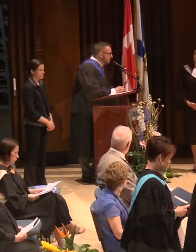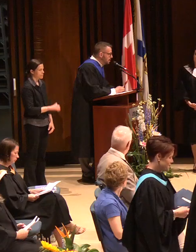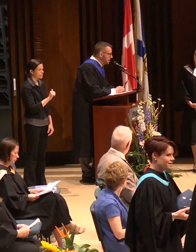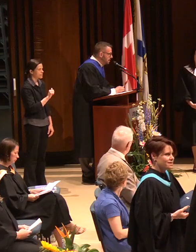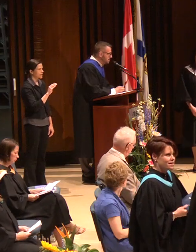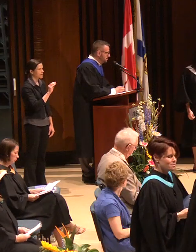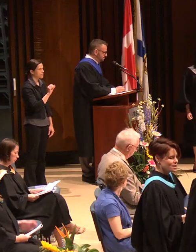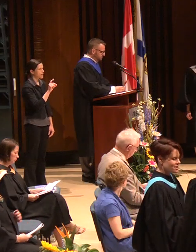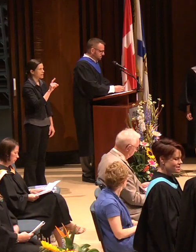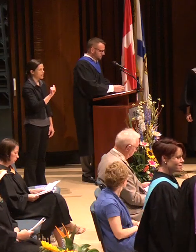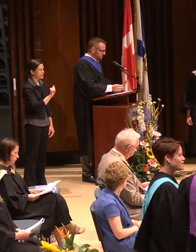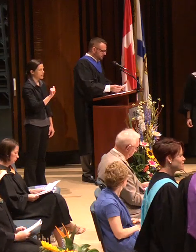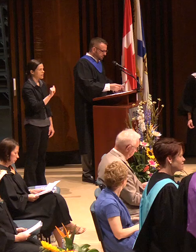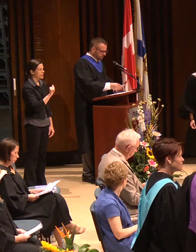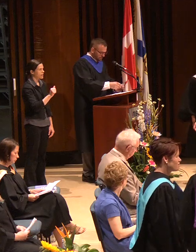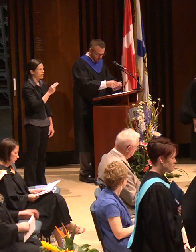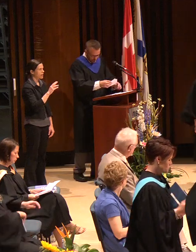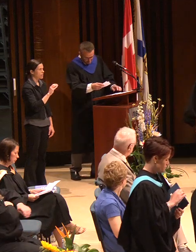Amanda Ahmed.